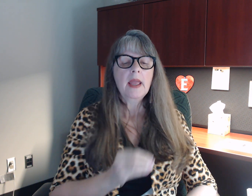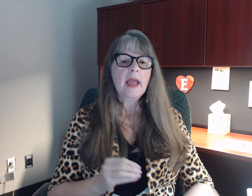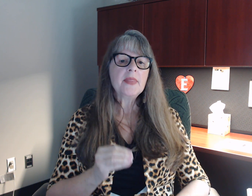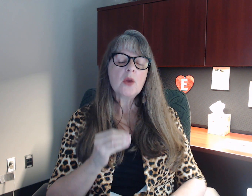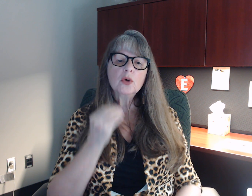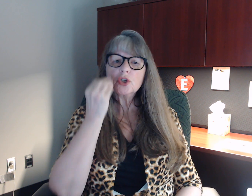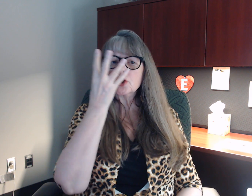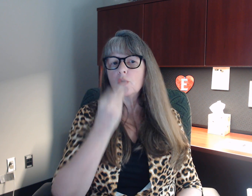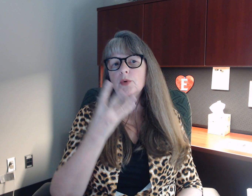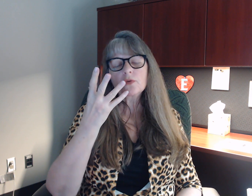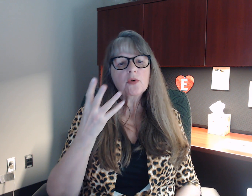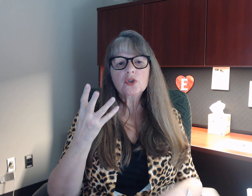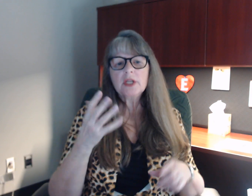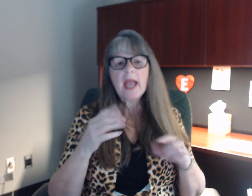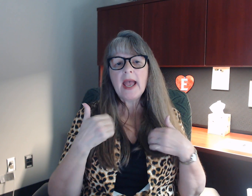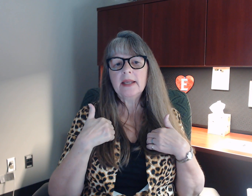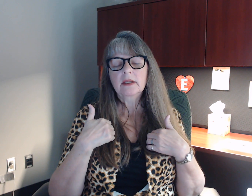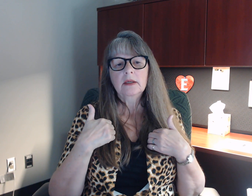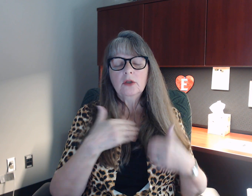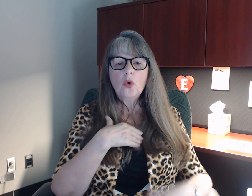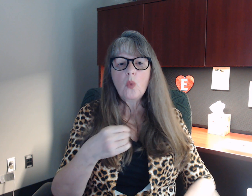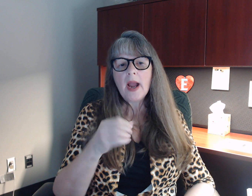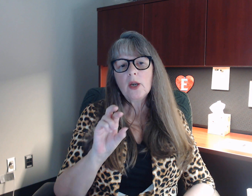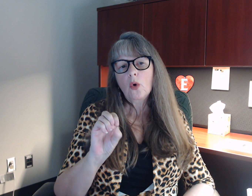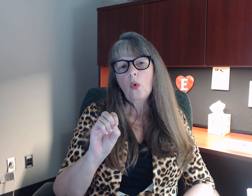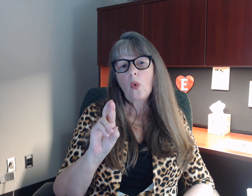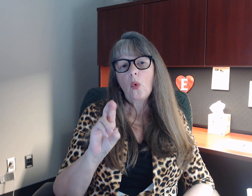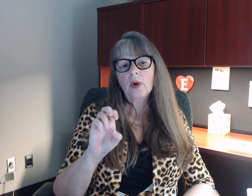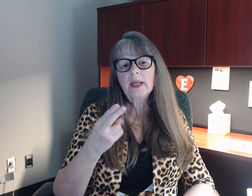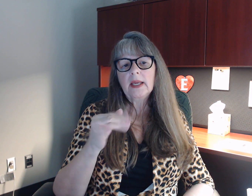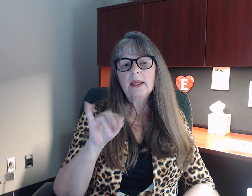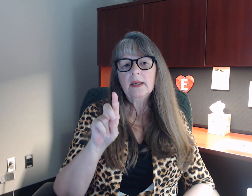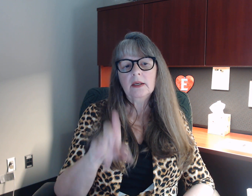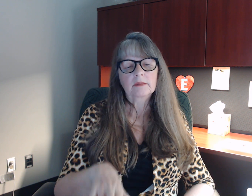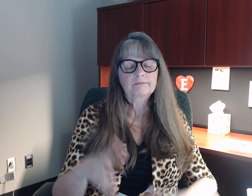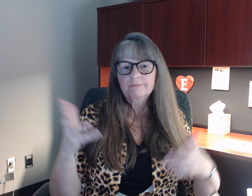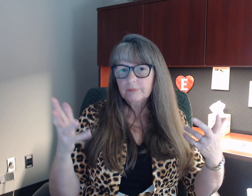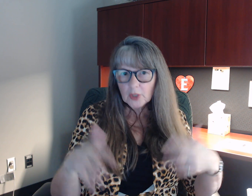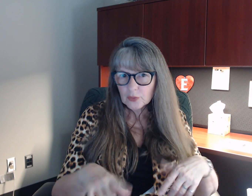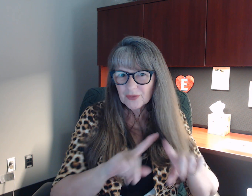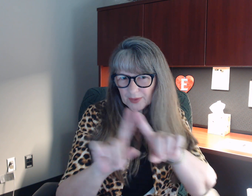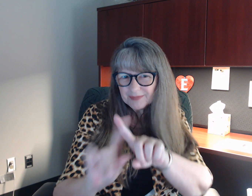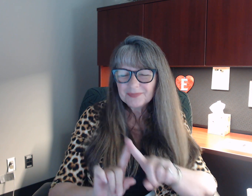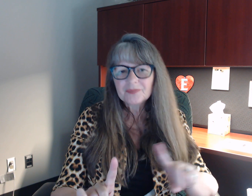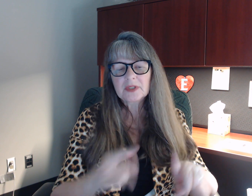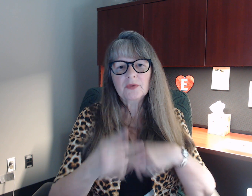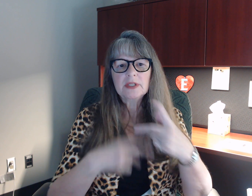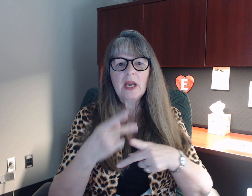and they were just so beautiful. She had, white orchid, and different types